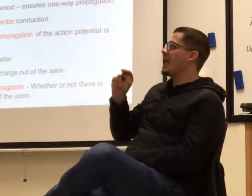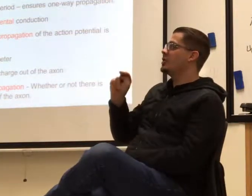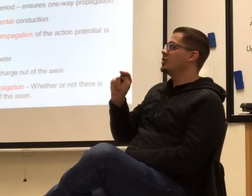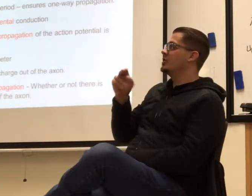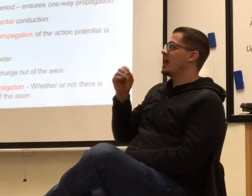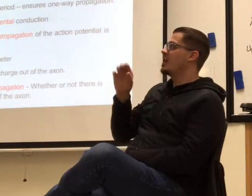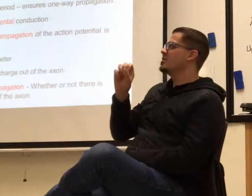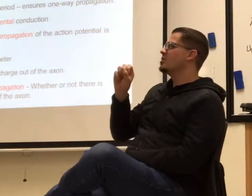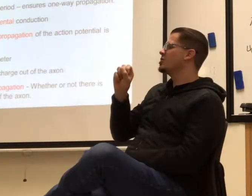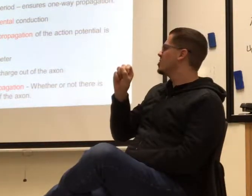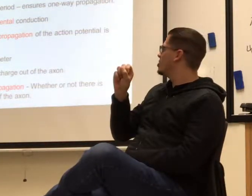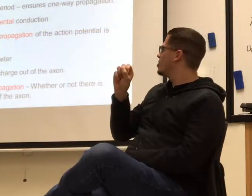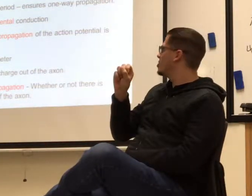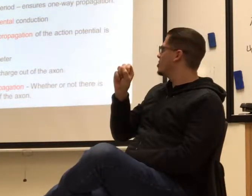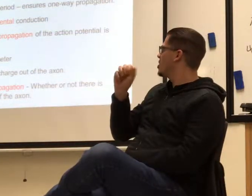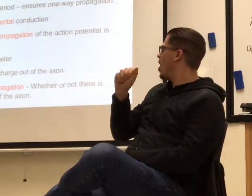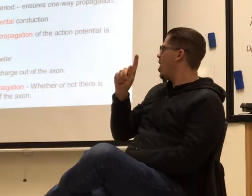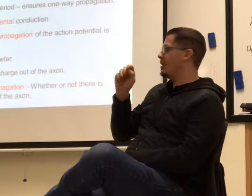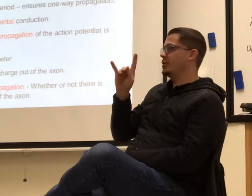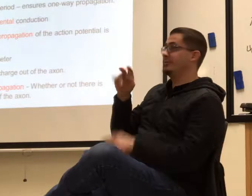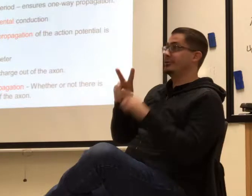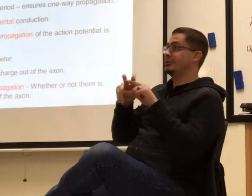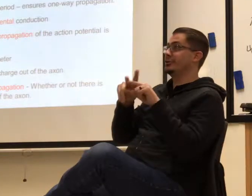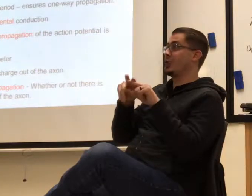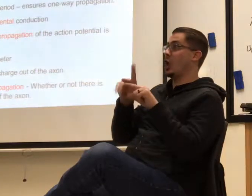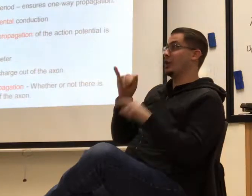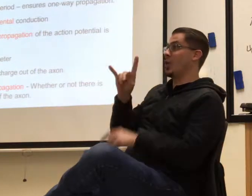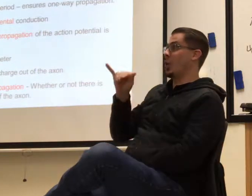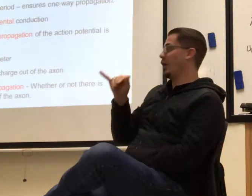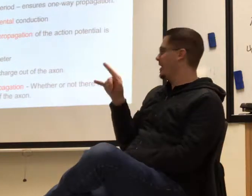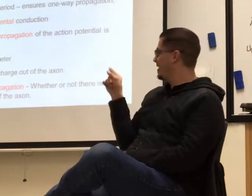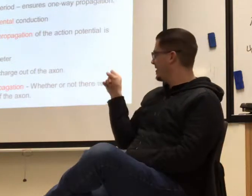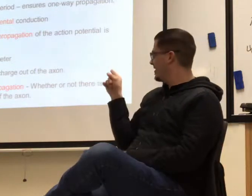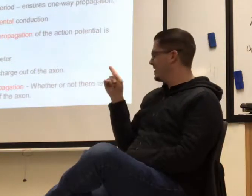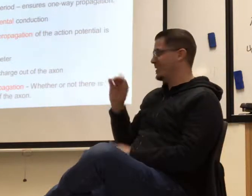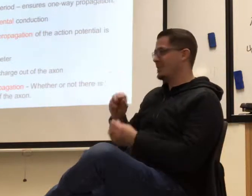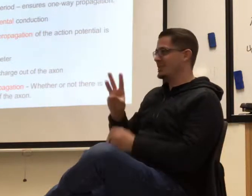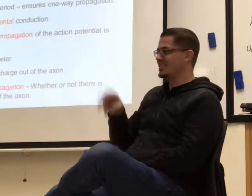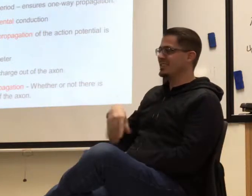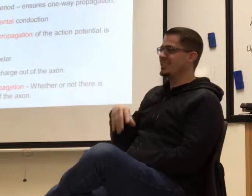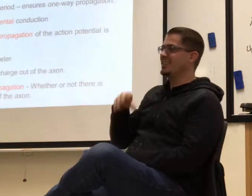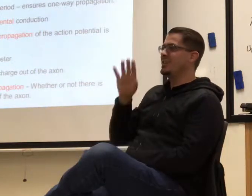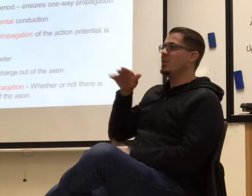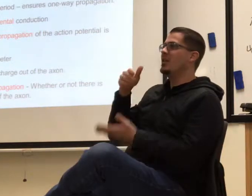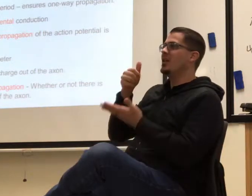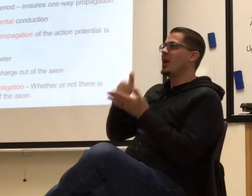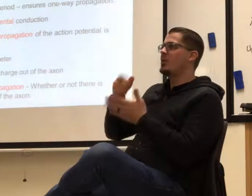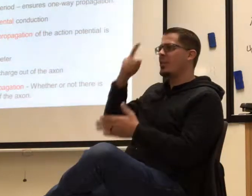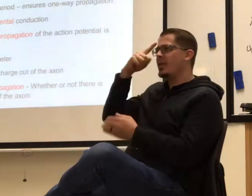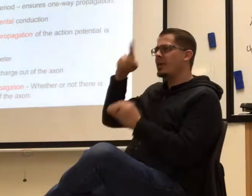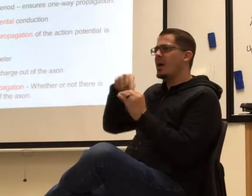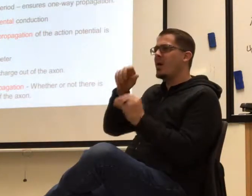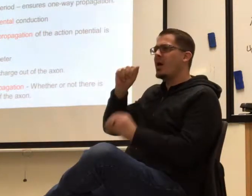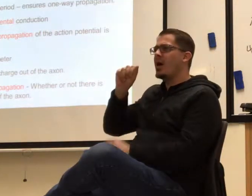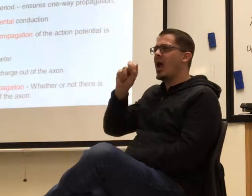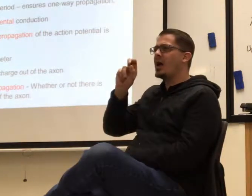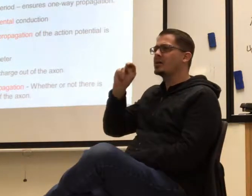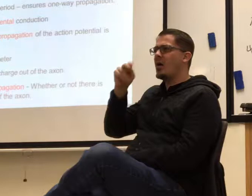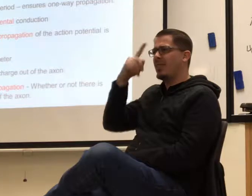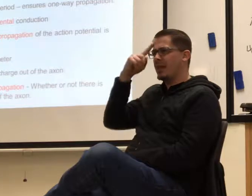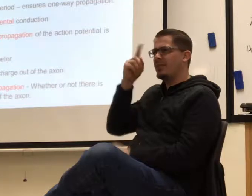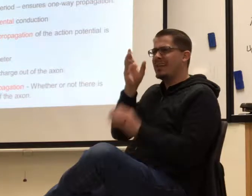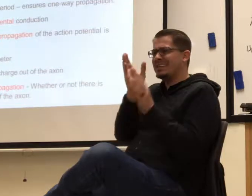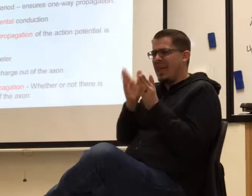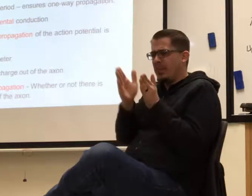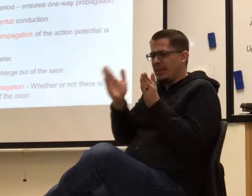let's kind of think, how can you study that? It helps to think of the axon in segments. Just to